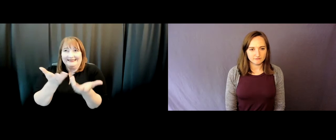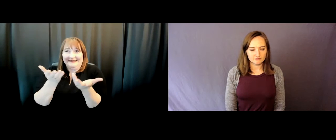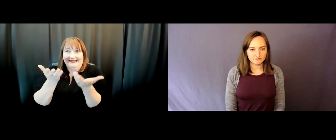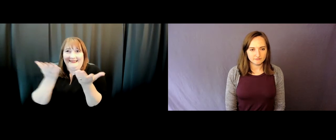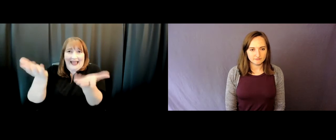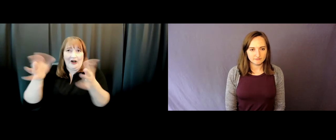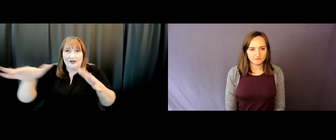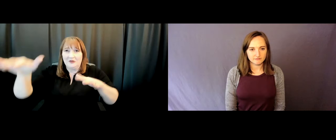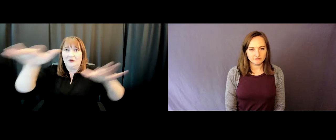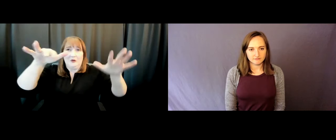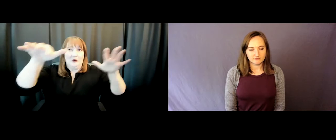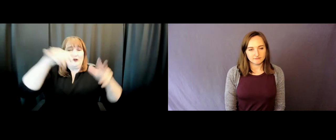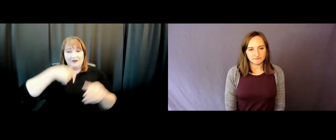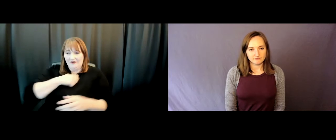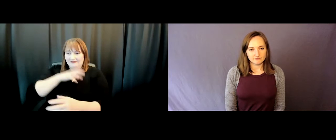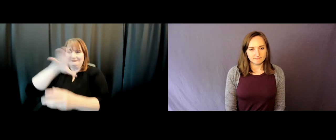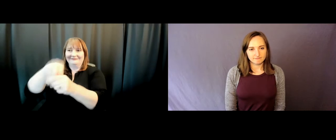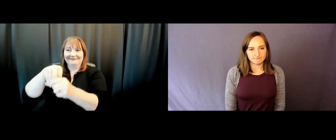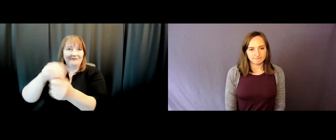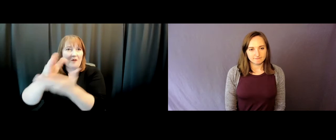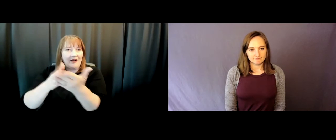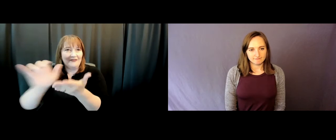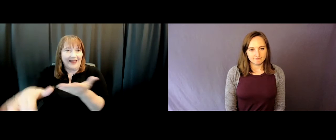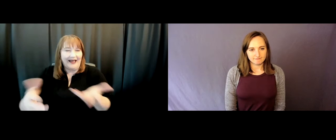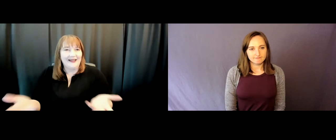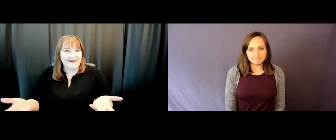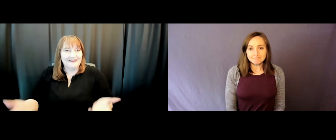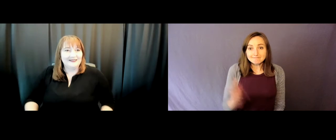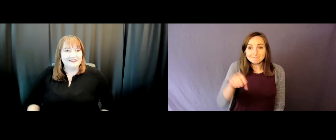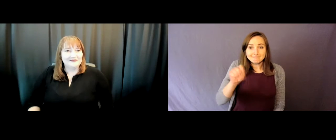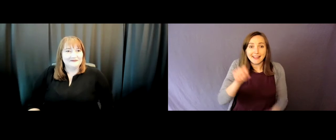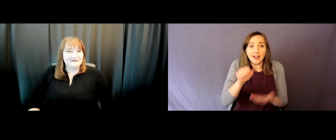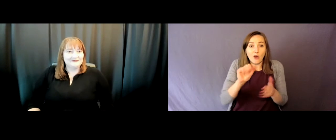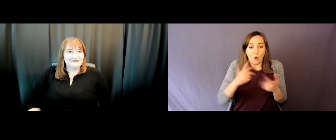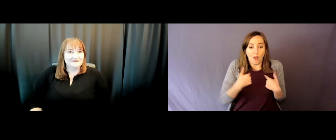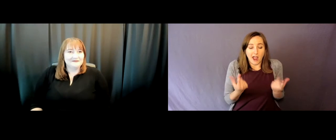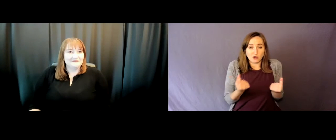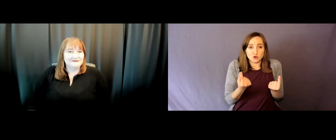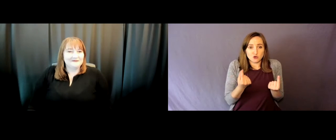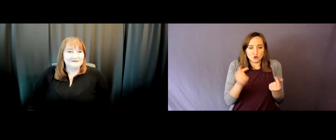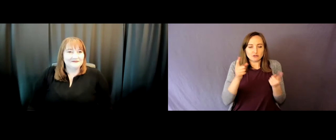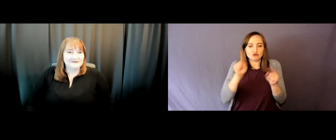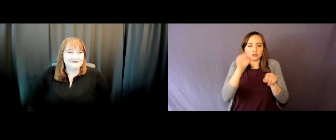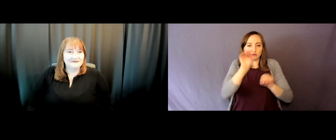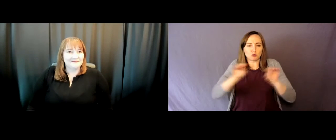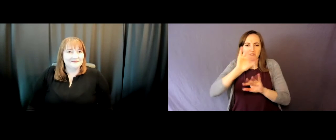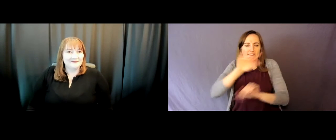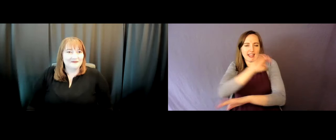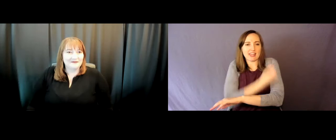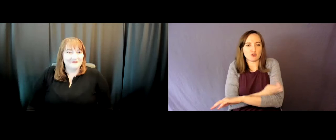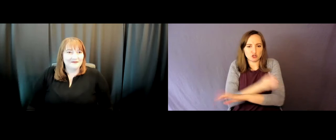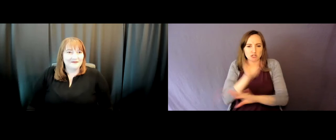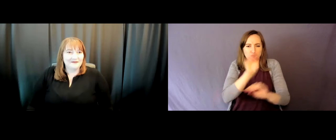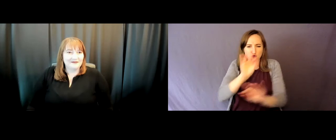part of that energy. So yeah. I mean, that's all I'm doing is just moving around energy. That way you